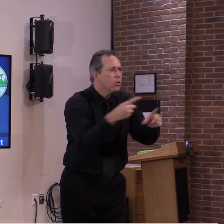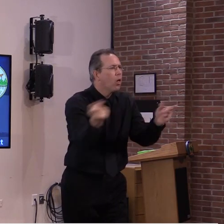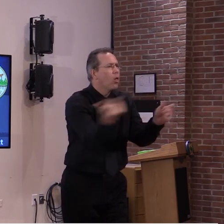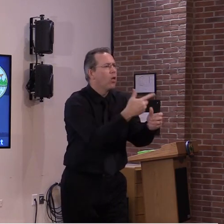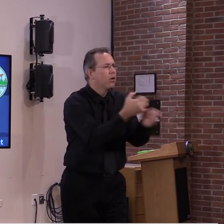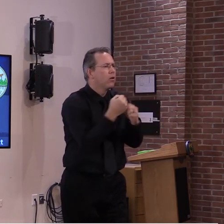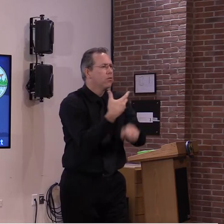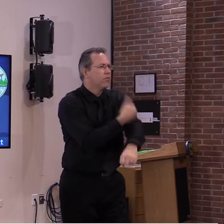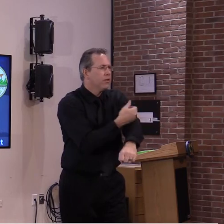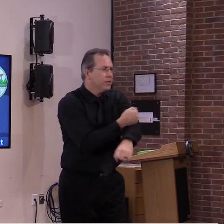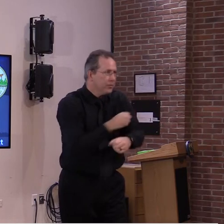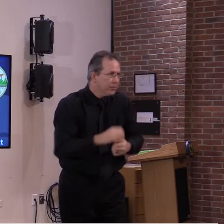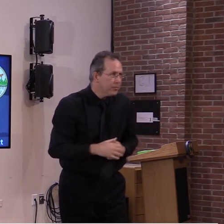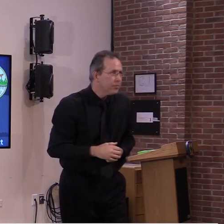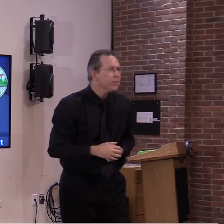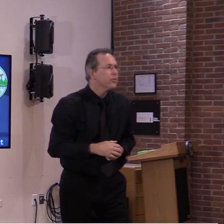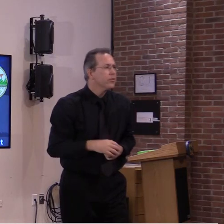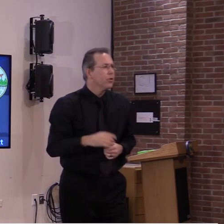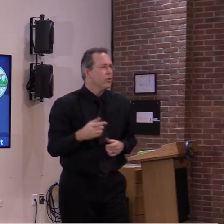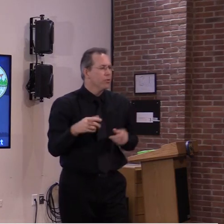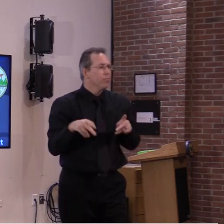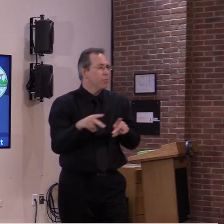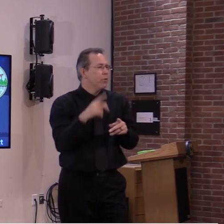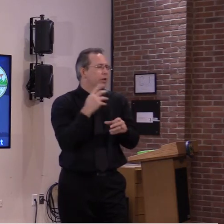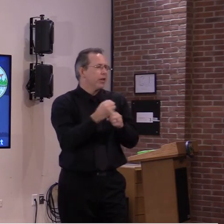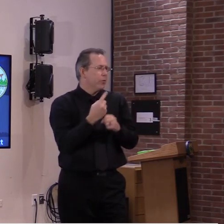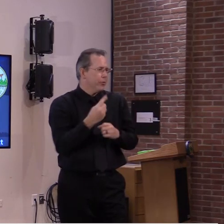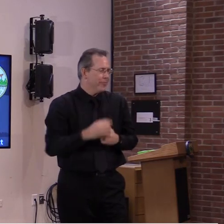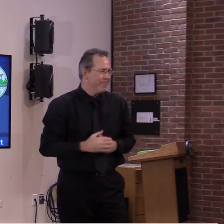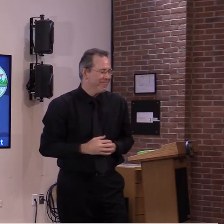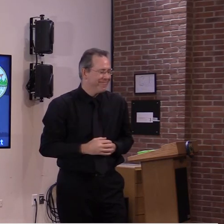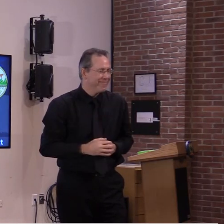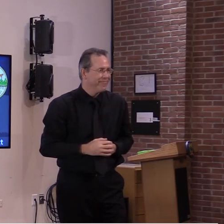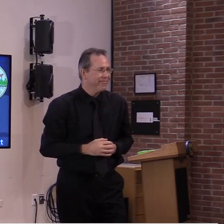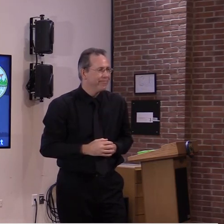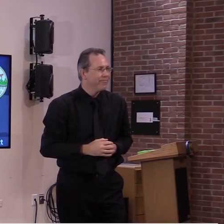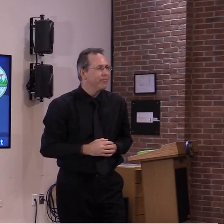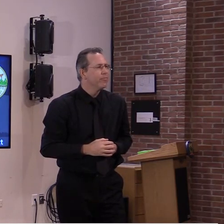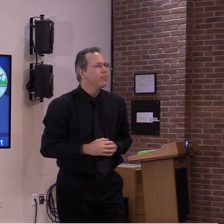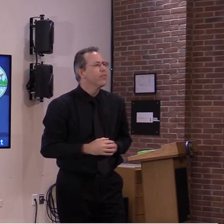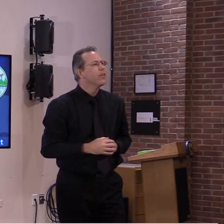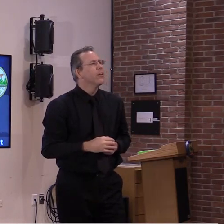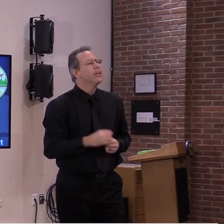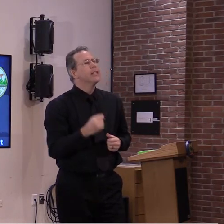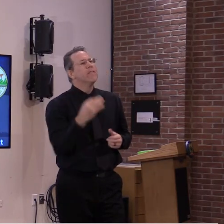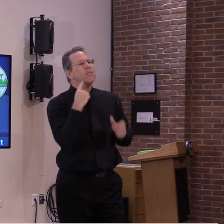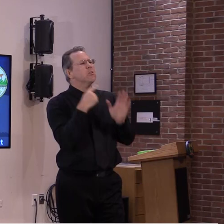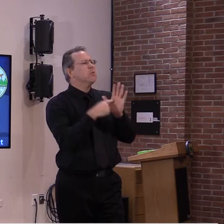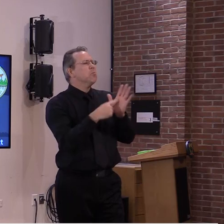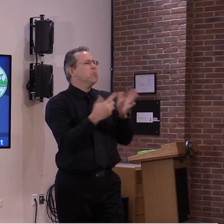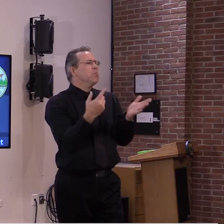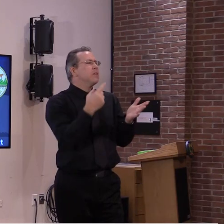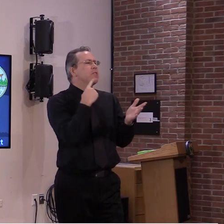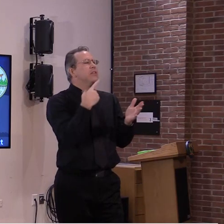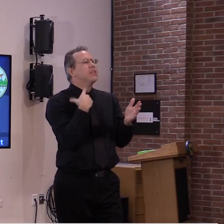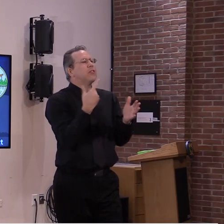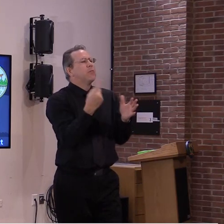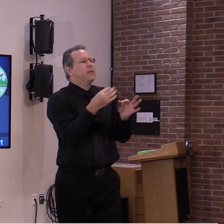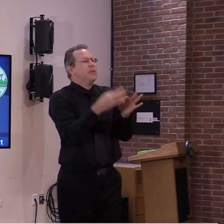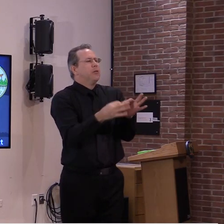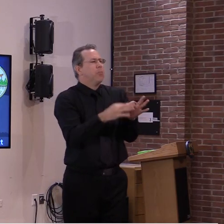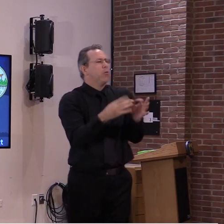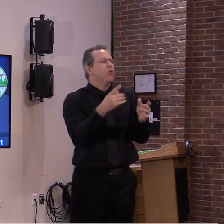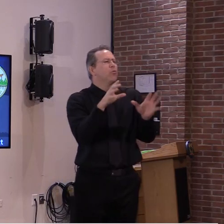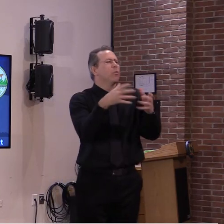those populations, who will be much more, if I could use the word, simply defined, whether it be by age or another